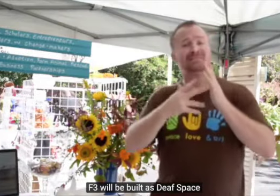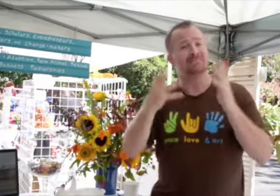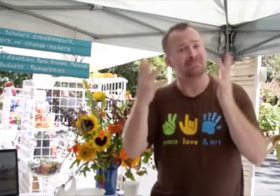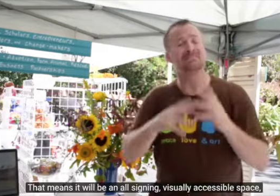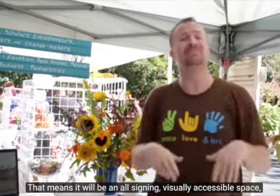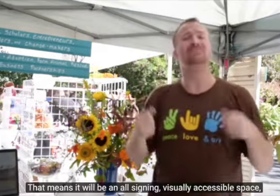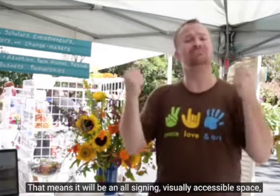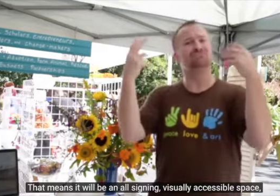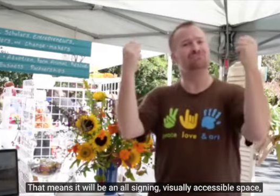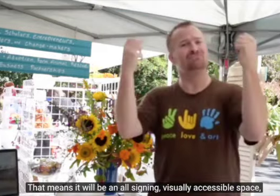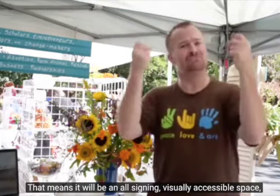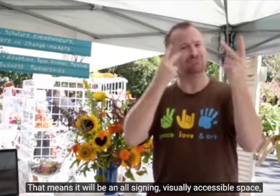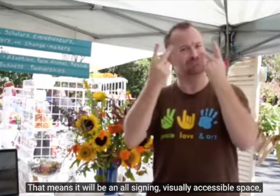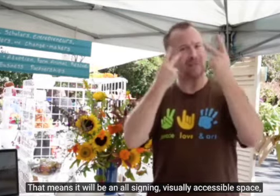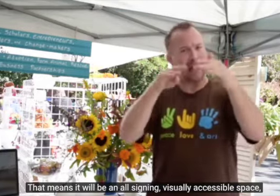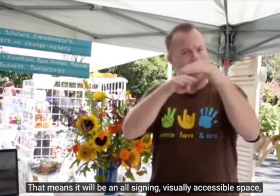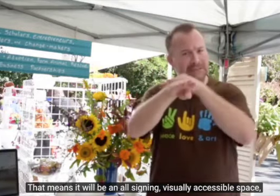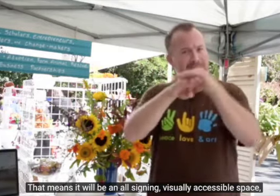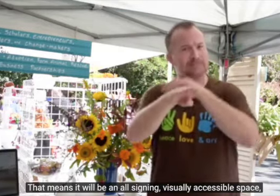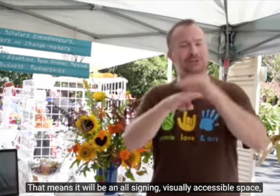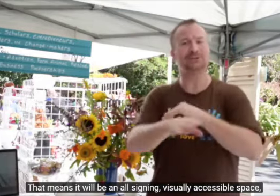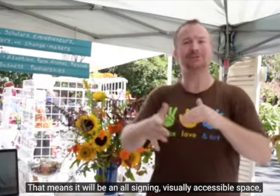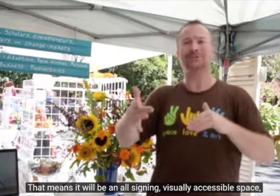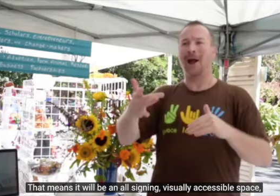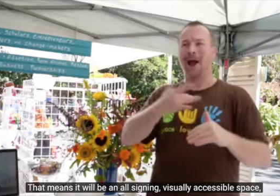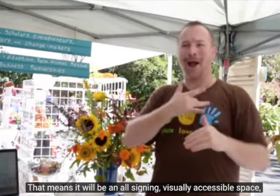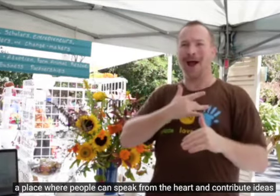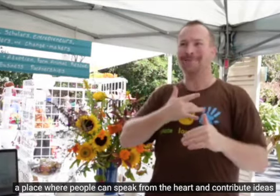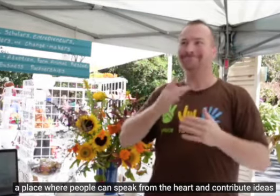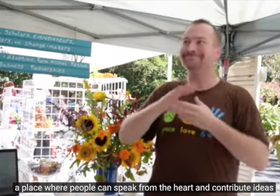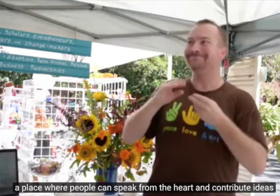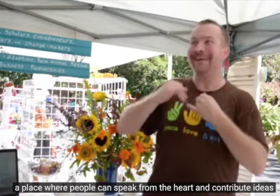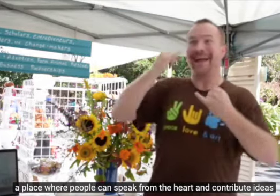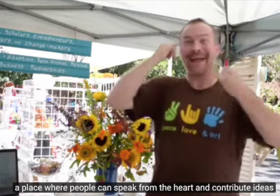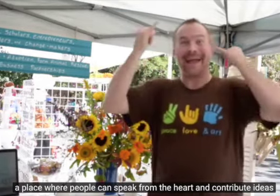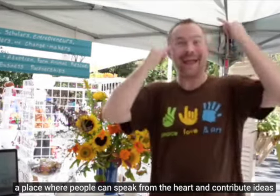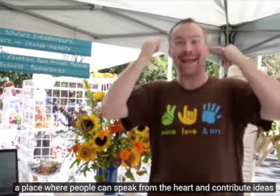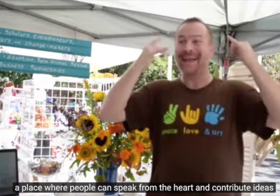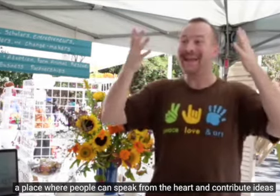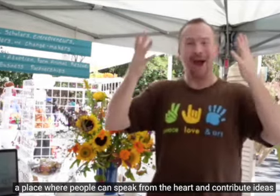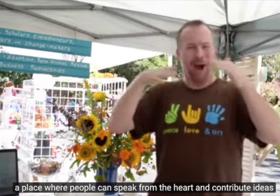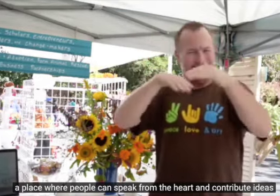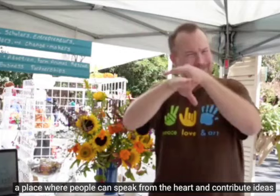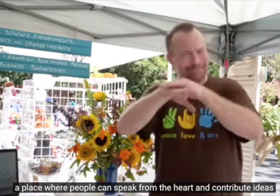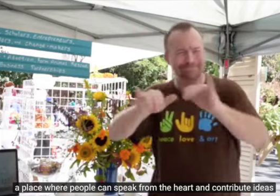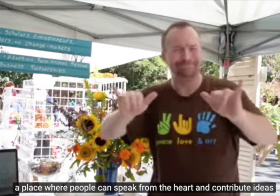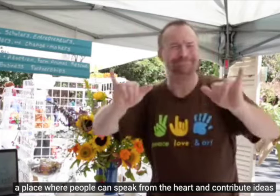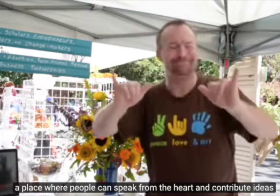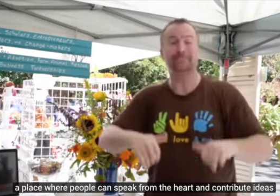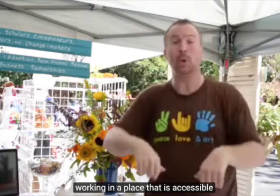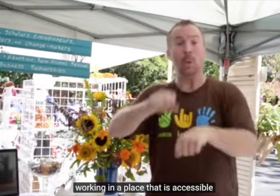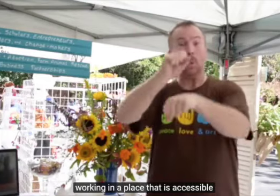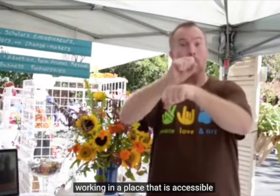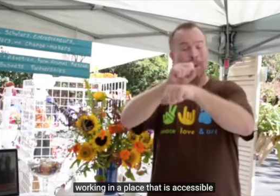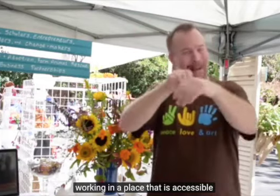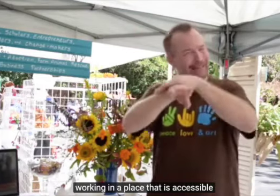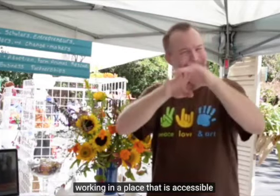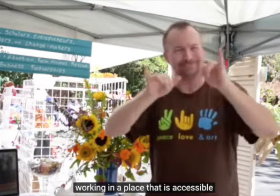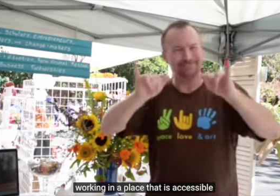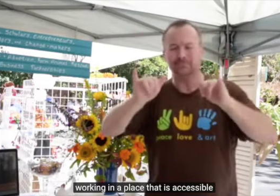That means it will be an all-signing, visually accessible space, a place where people can speak from the heart and contribute ideas, working in a place that's